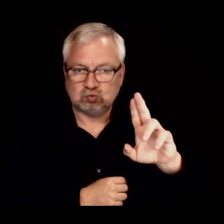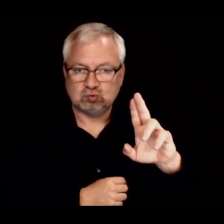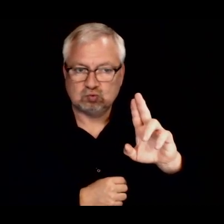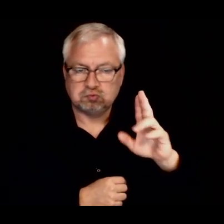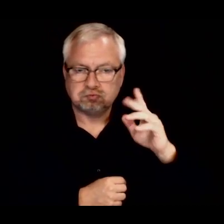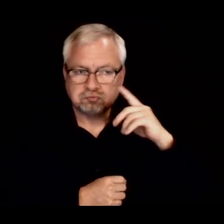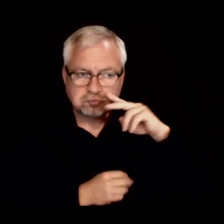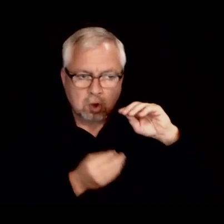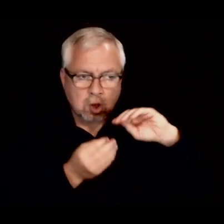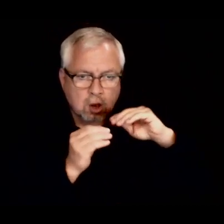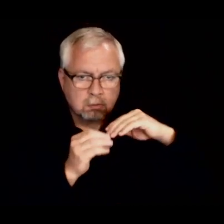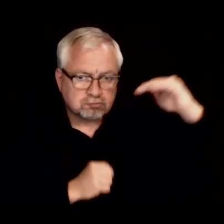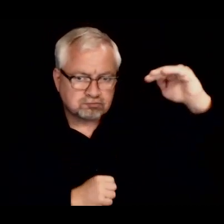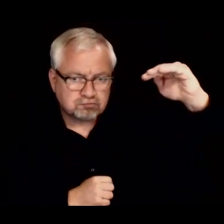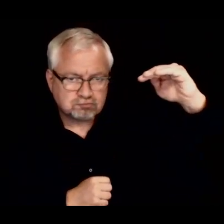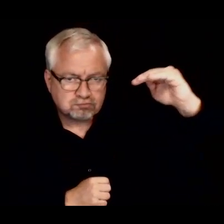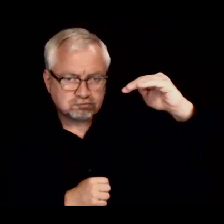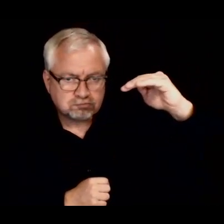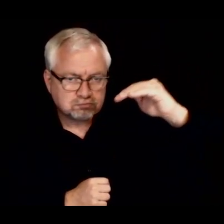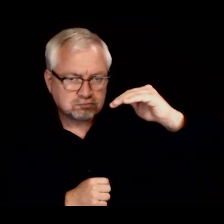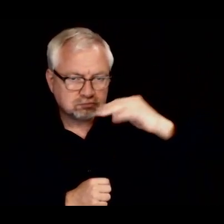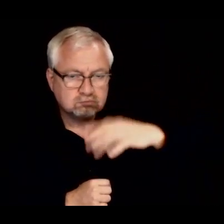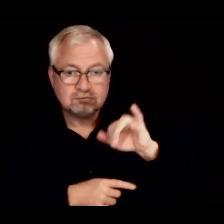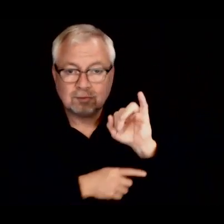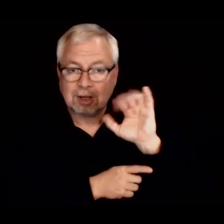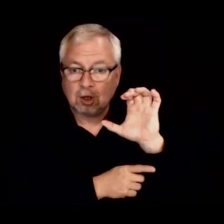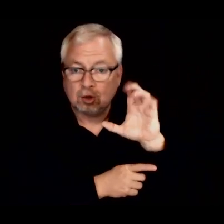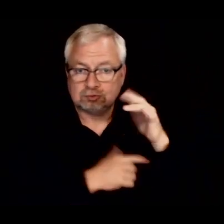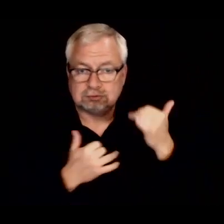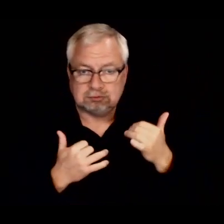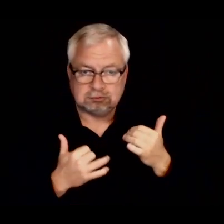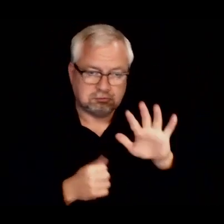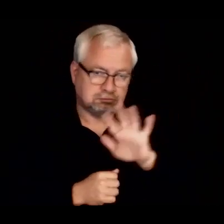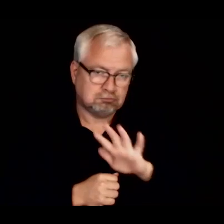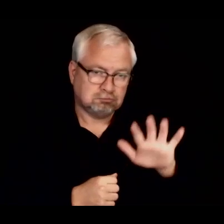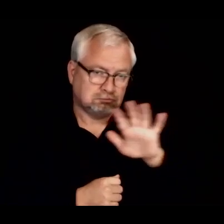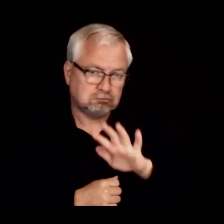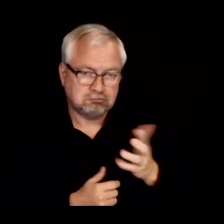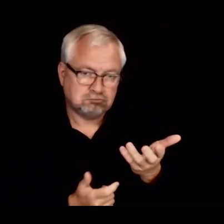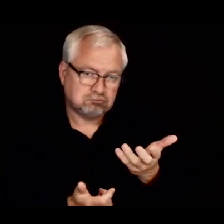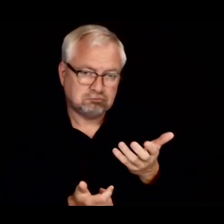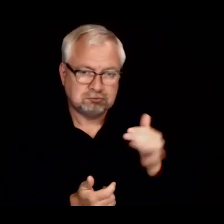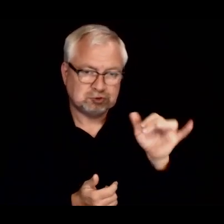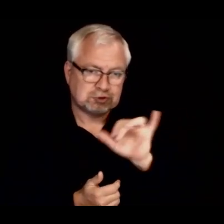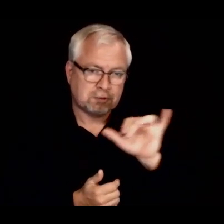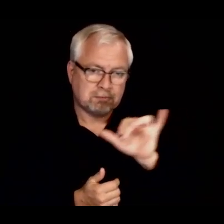And ICU capacity is now at about the same level it was in mid-May.